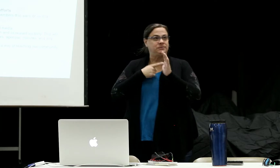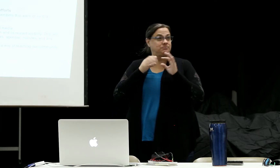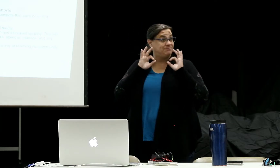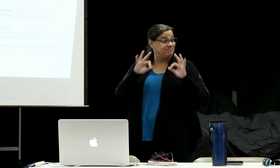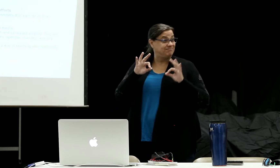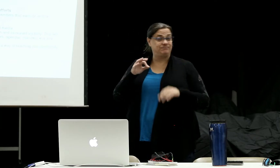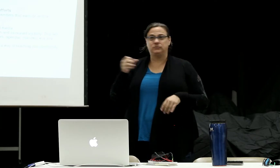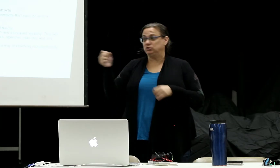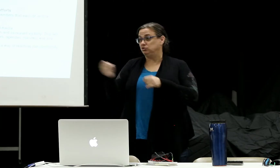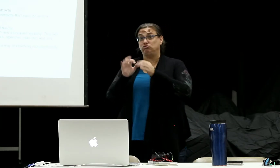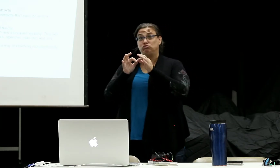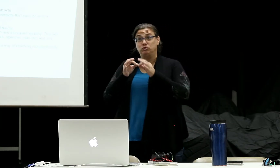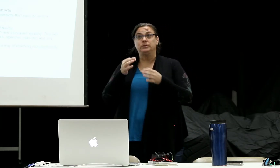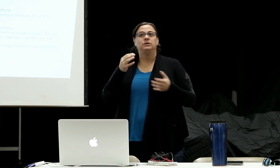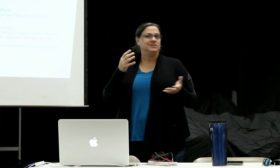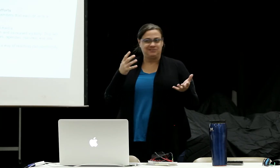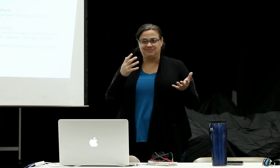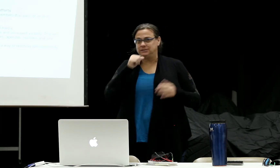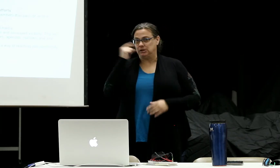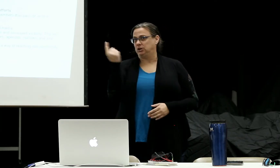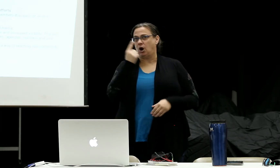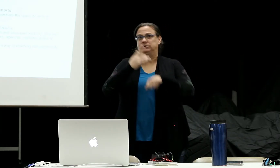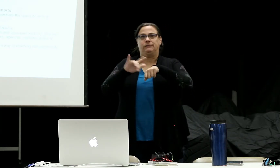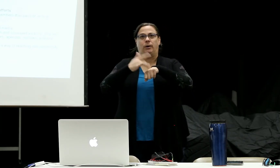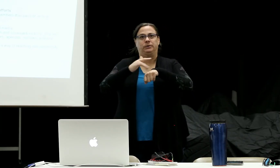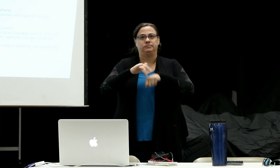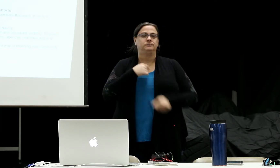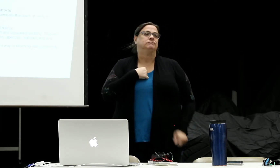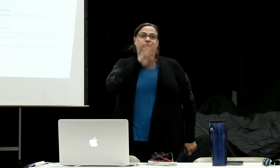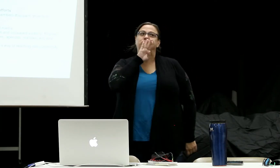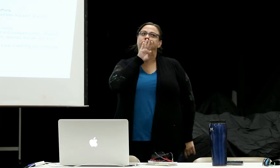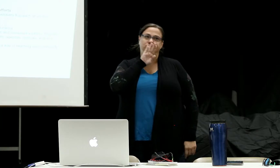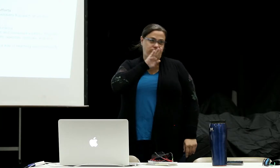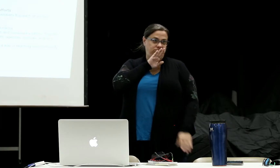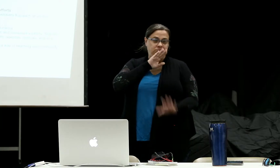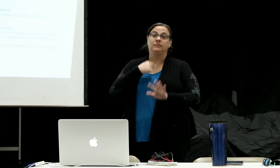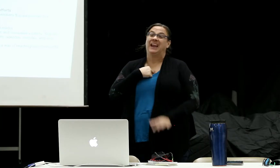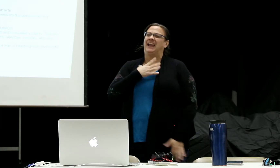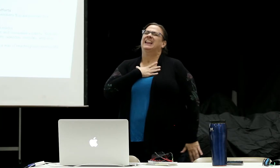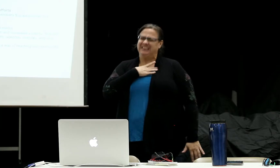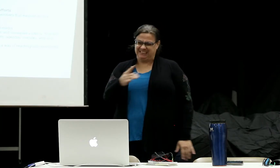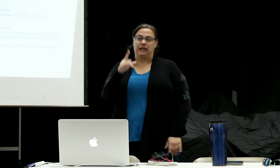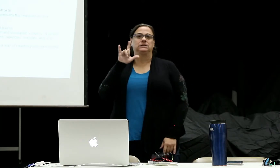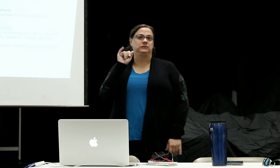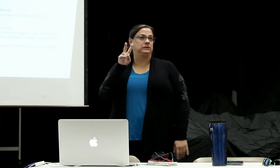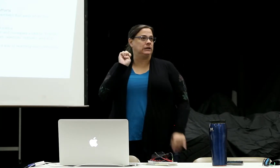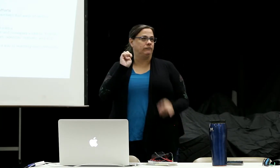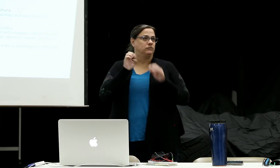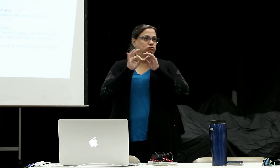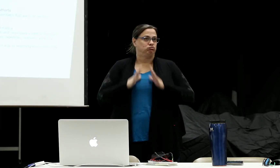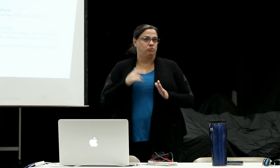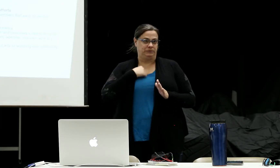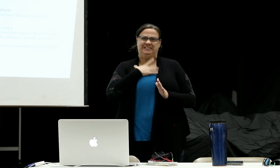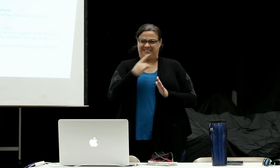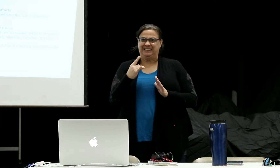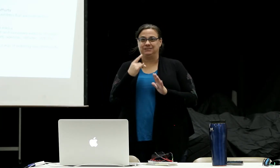great. Sometimes Zoom freezes. We may have an interpreter's not always available. It's very frustrating. I like to have